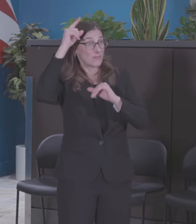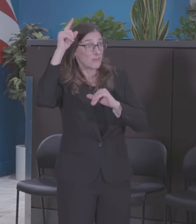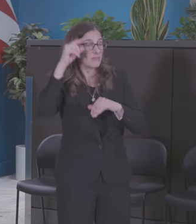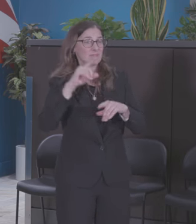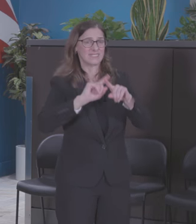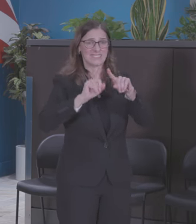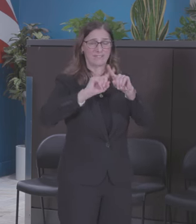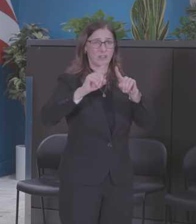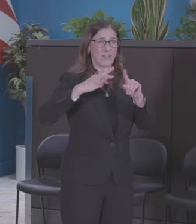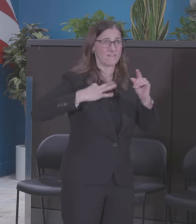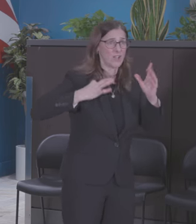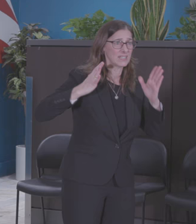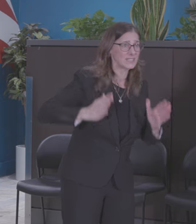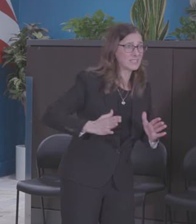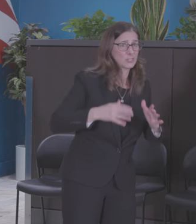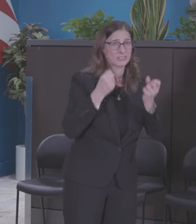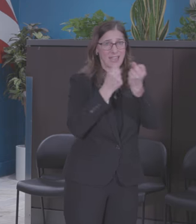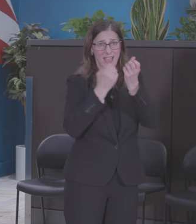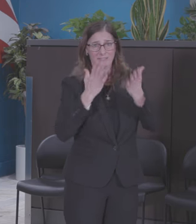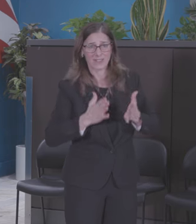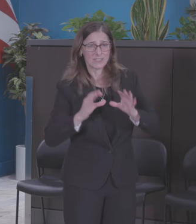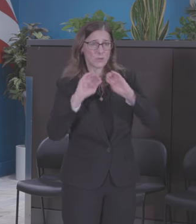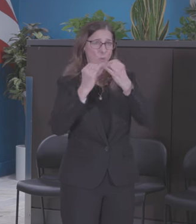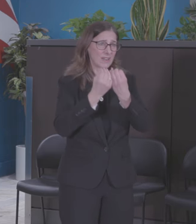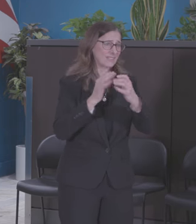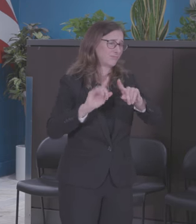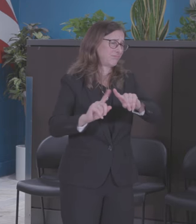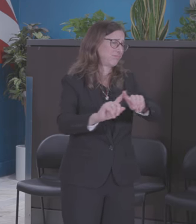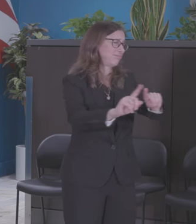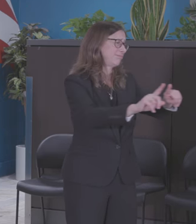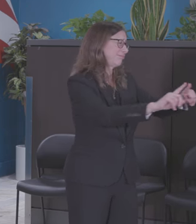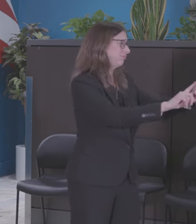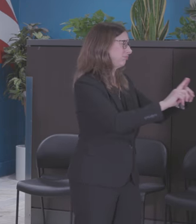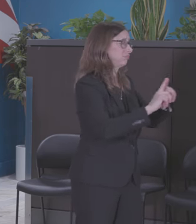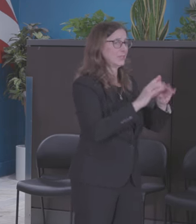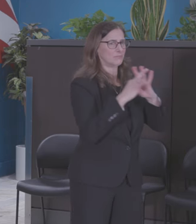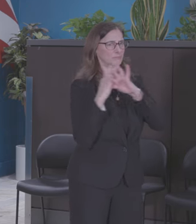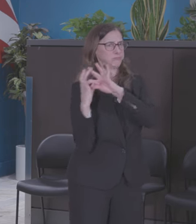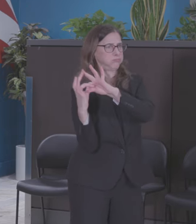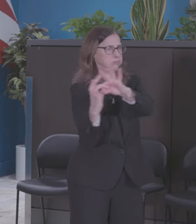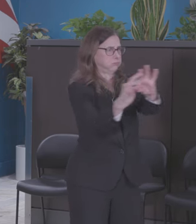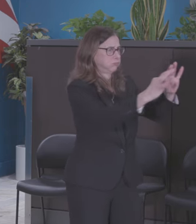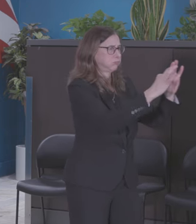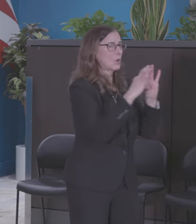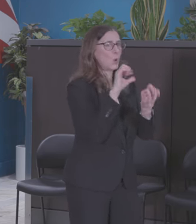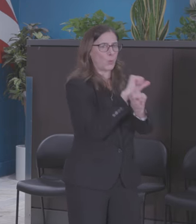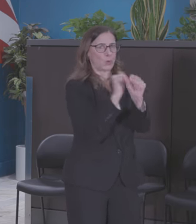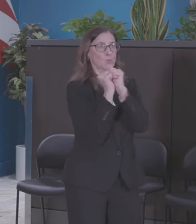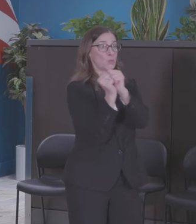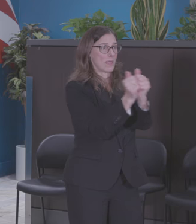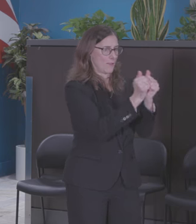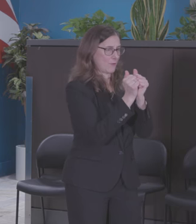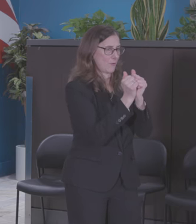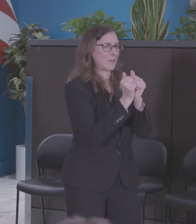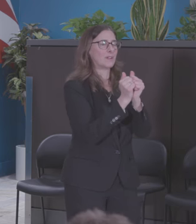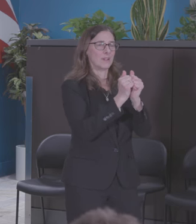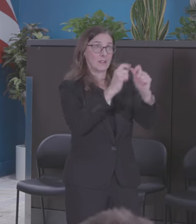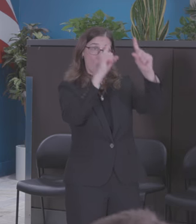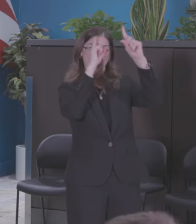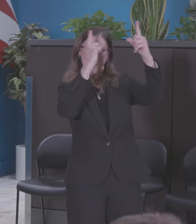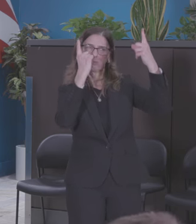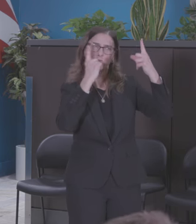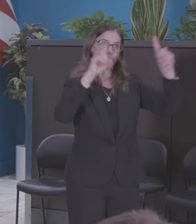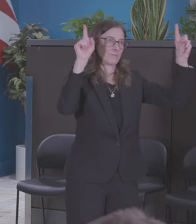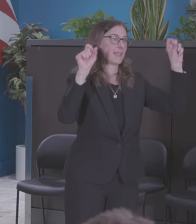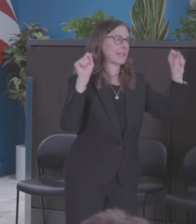advocates. Only that way can we ensure that every person who has served this nation has a home here. We are